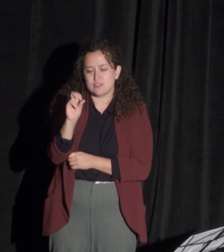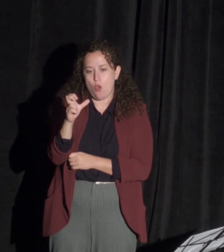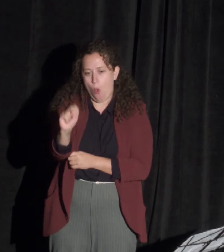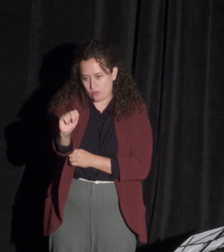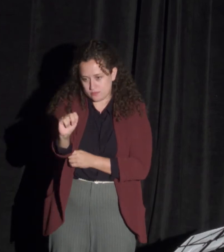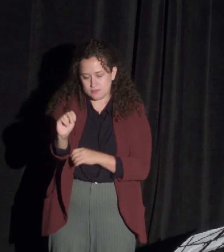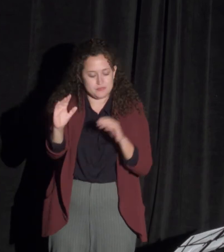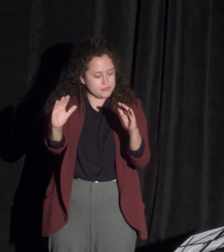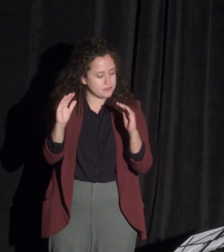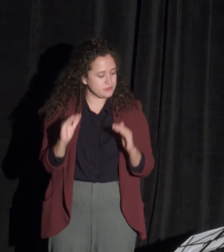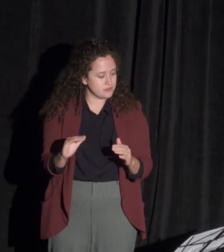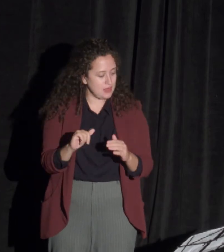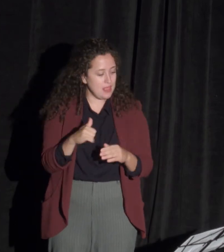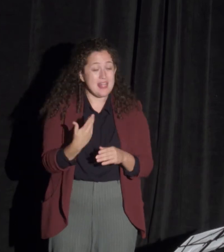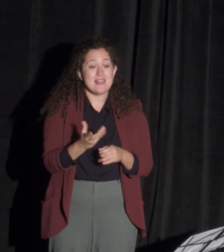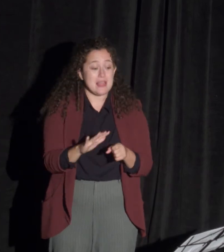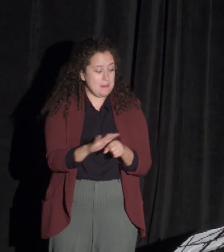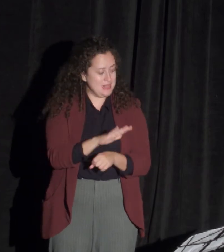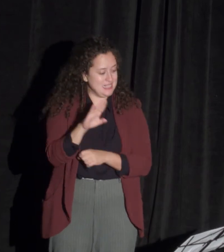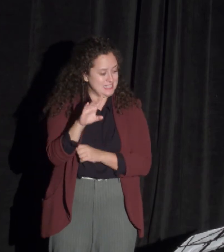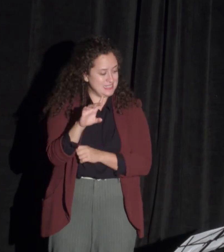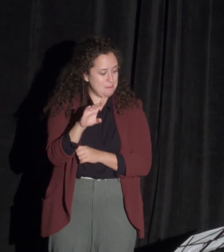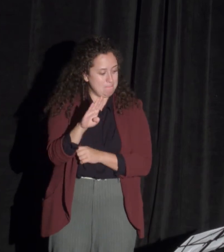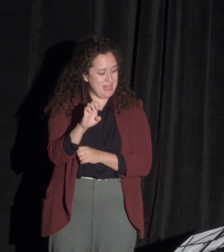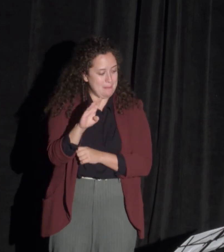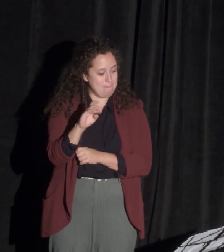The Complete Debacle, Saga of a Culture War